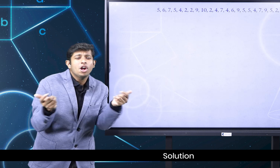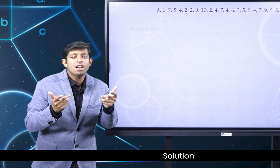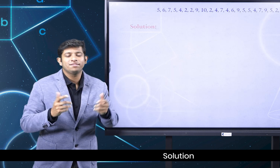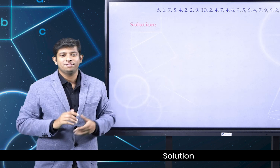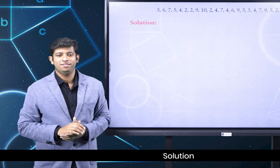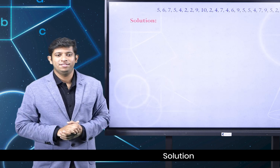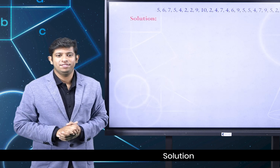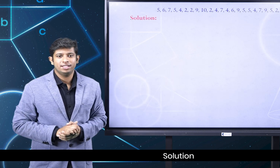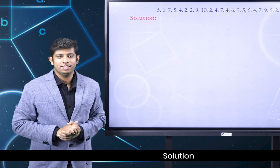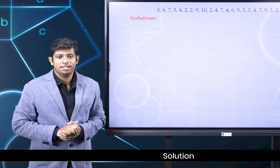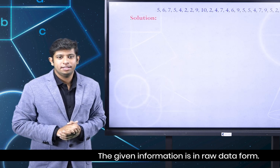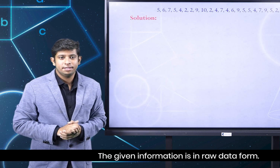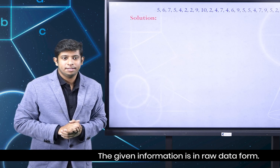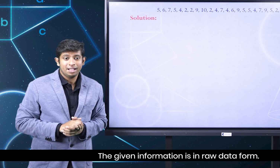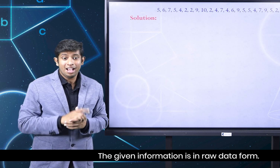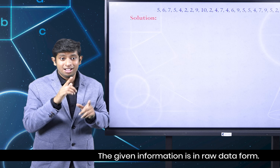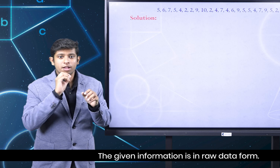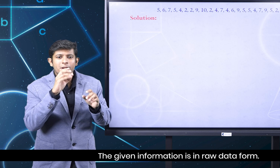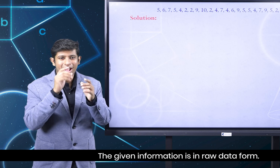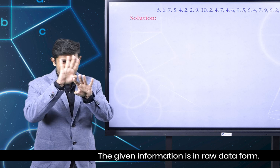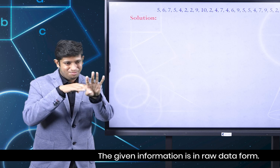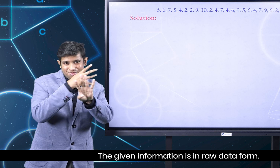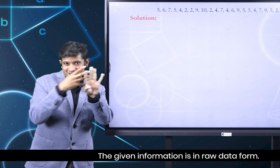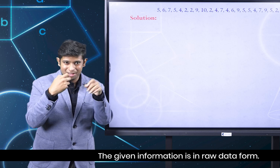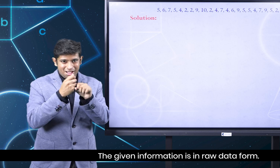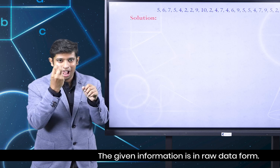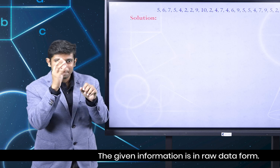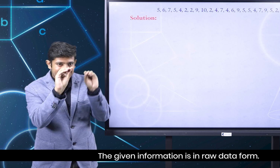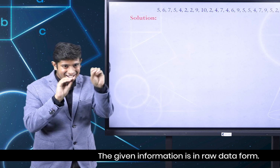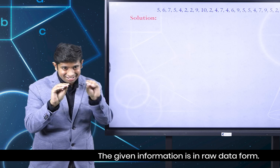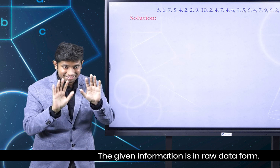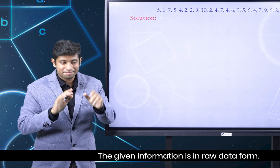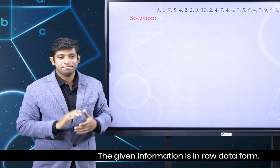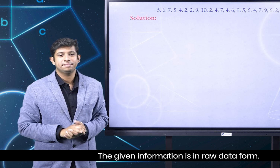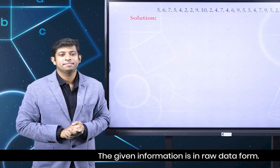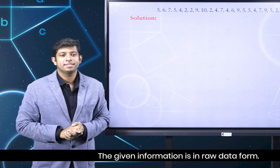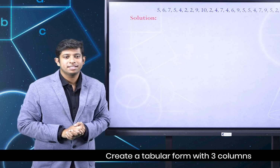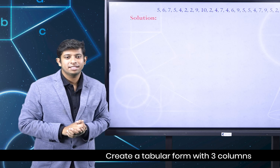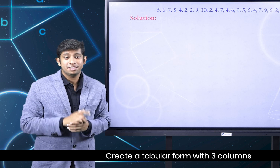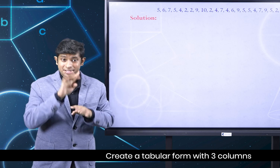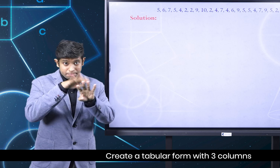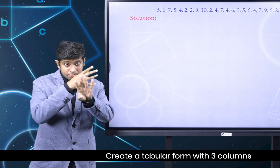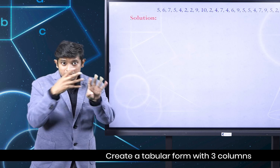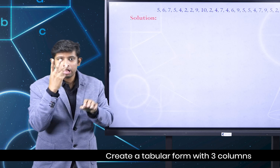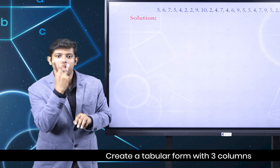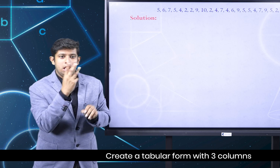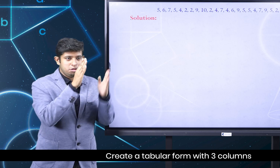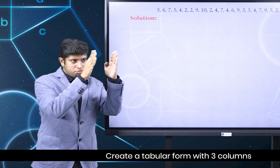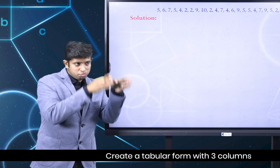Solution. The given information is in raw data form. Create a tabular form with